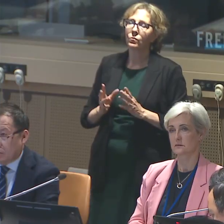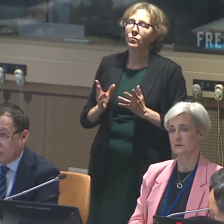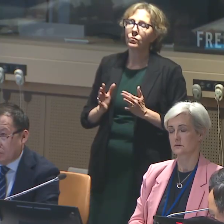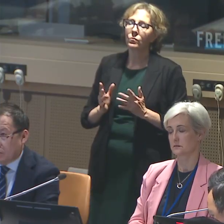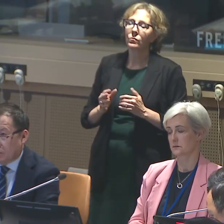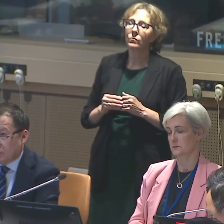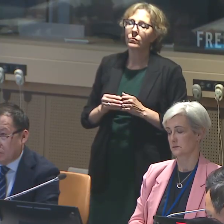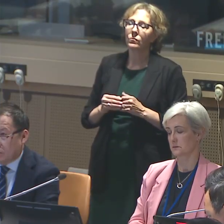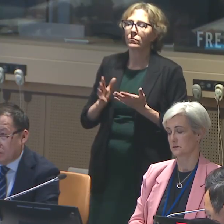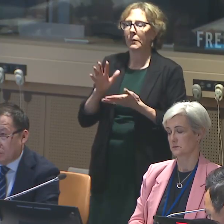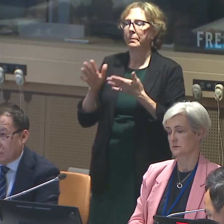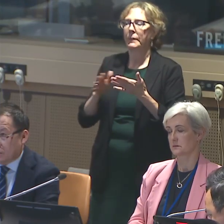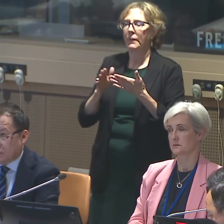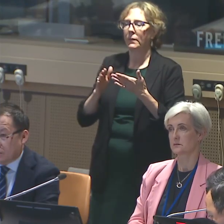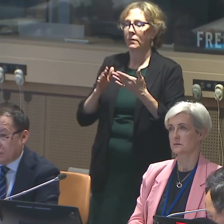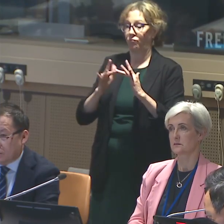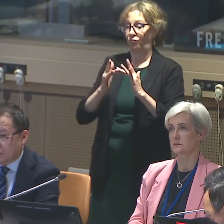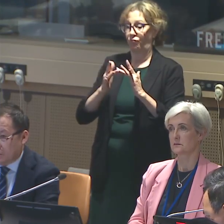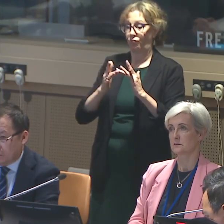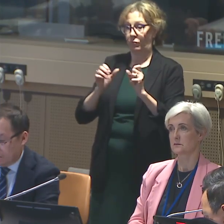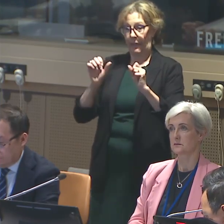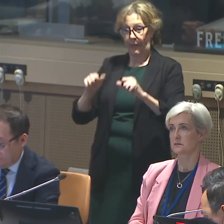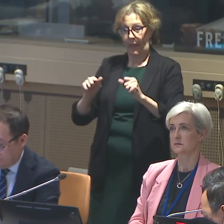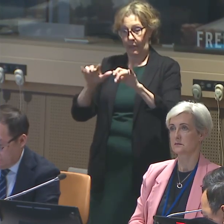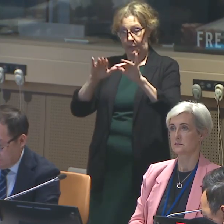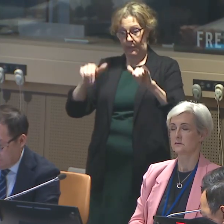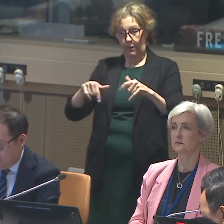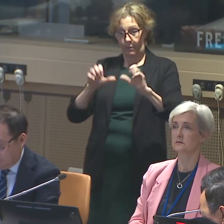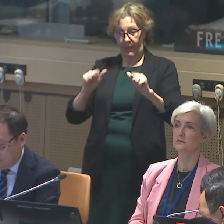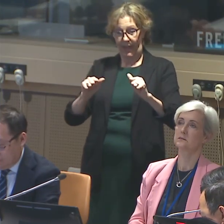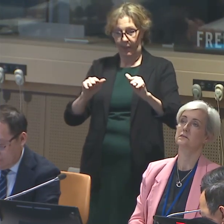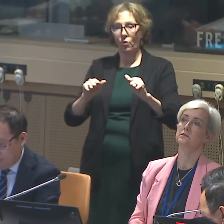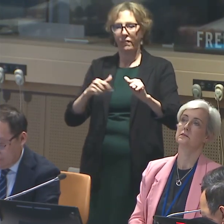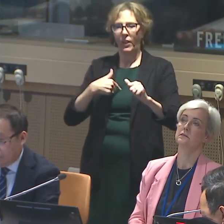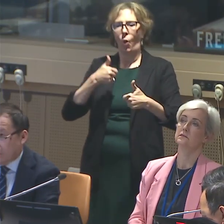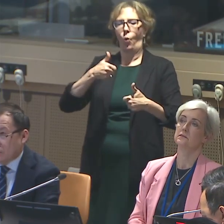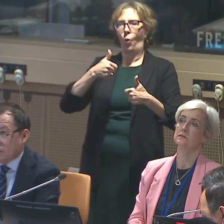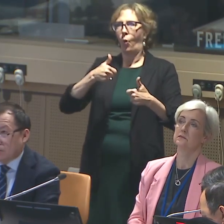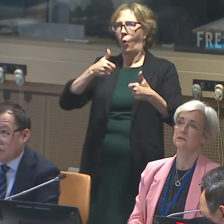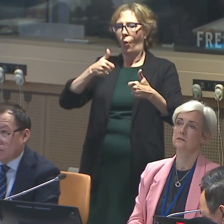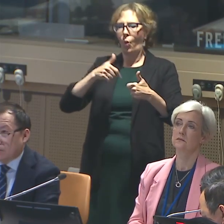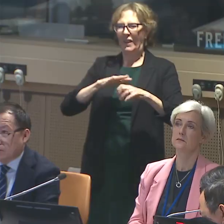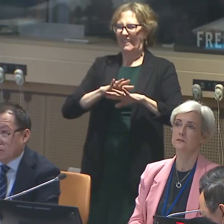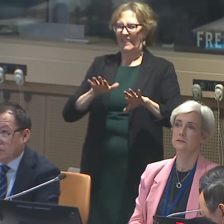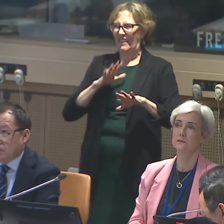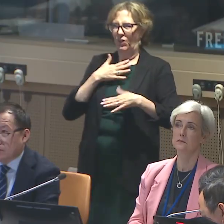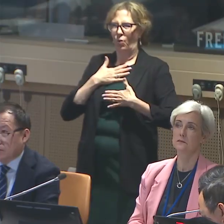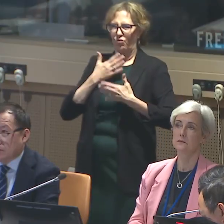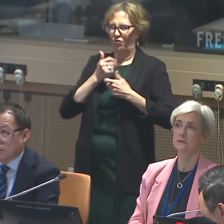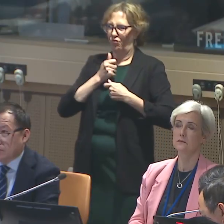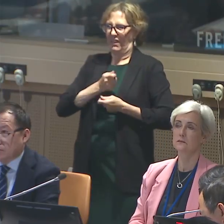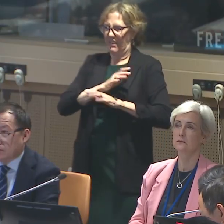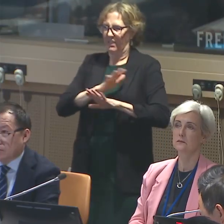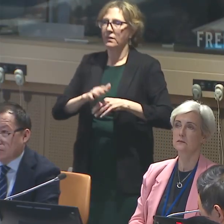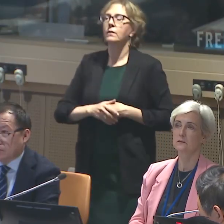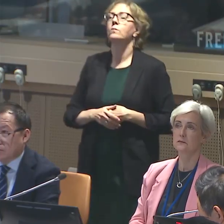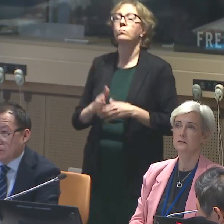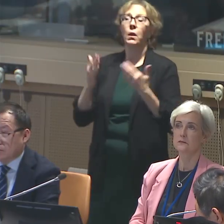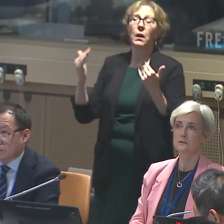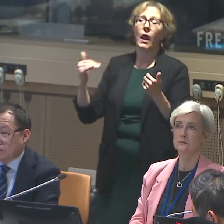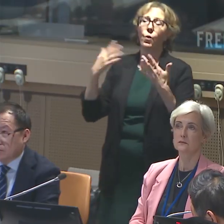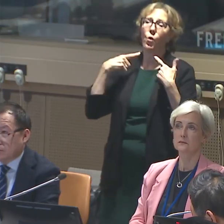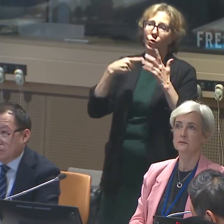the trustworthiness of the system. So I would like now to share a quick video that